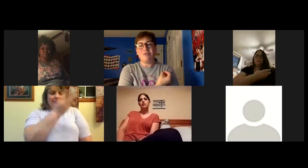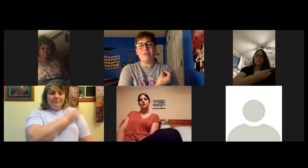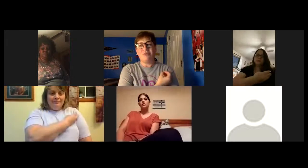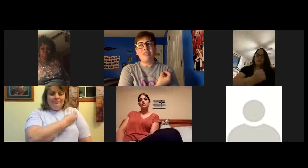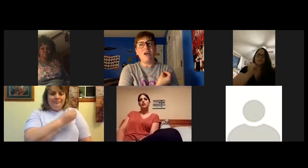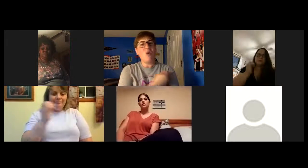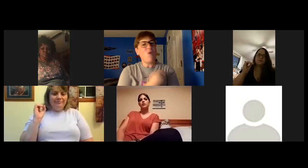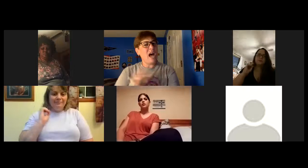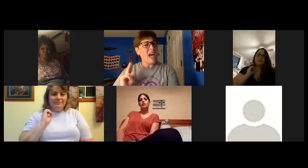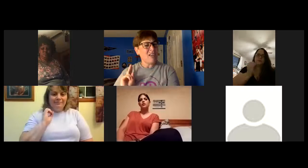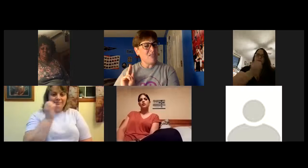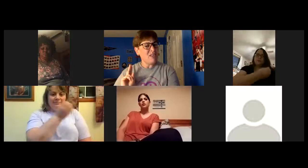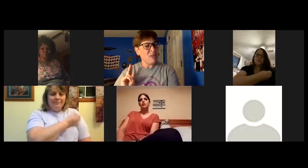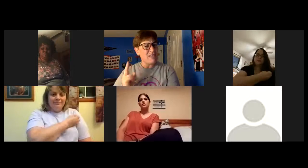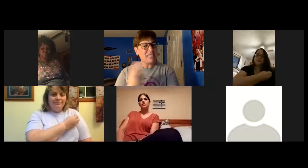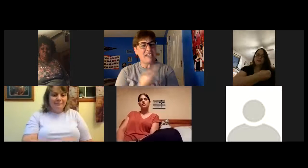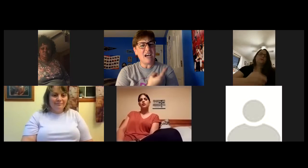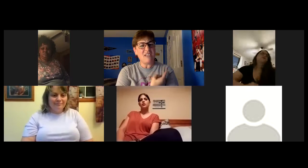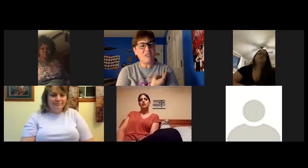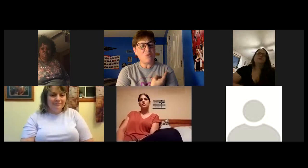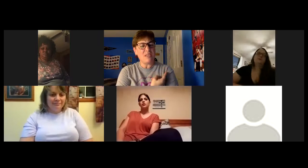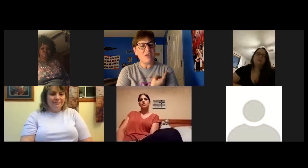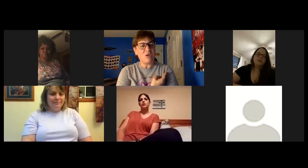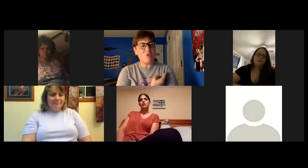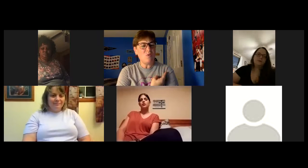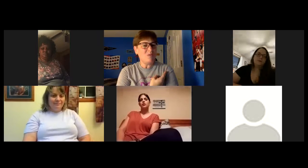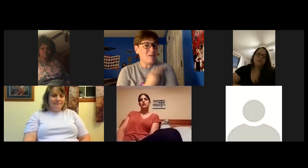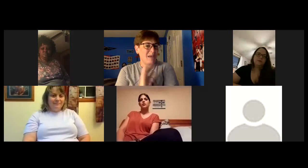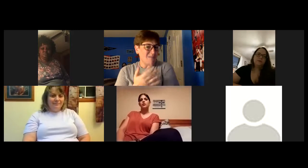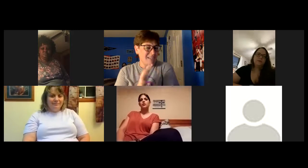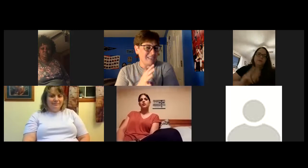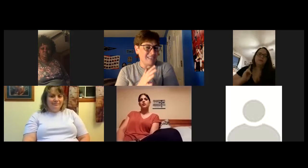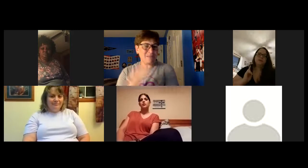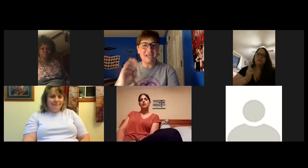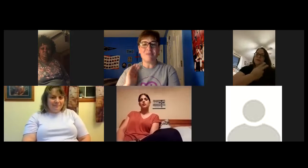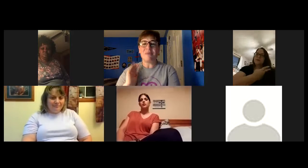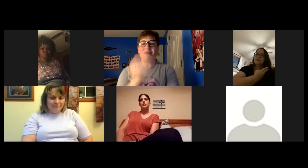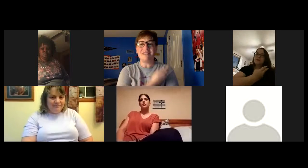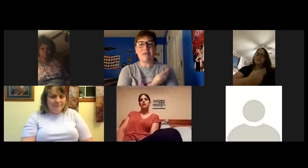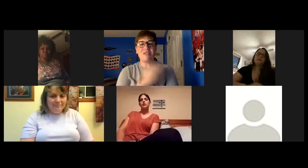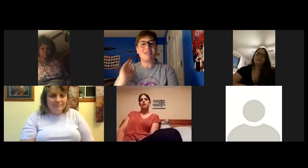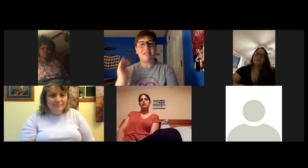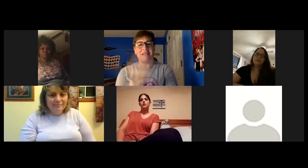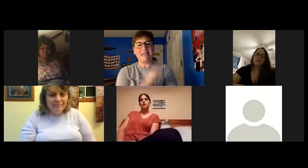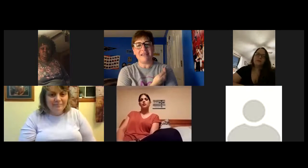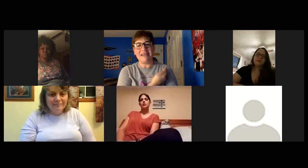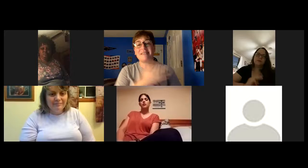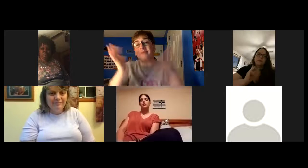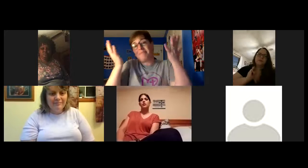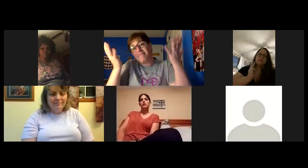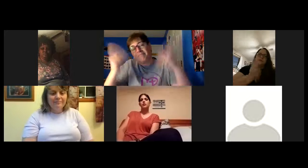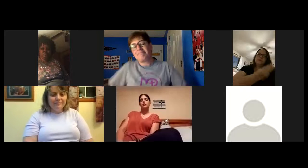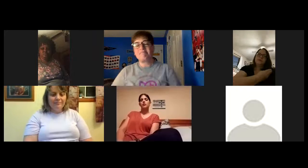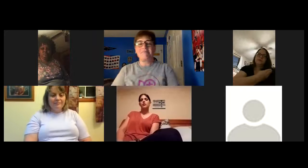our was with an O. I don't know that we did an us with a U. We maybe did sometimes, but I want to say we just did it like that.